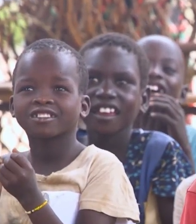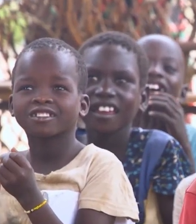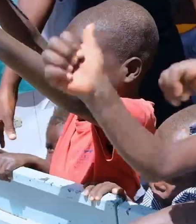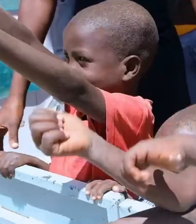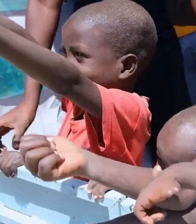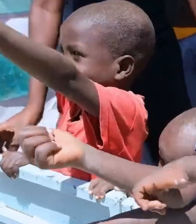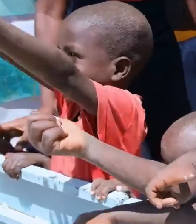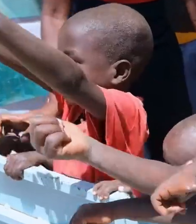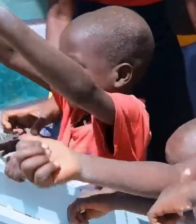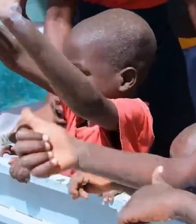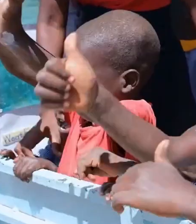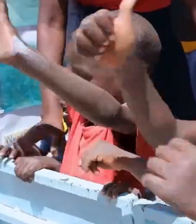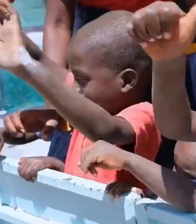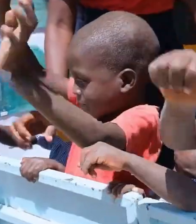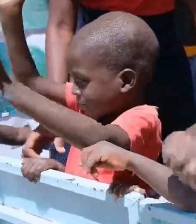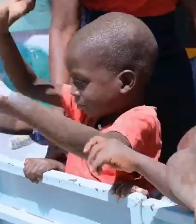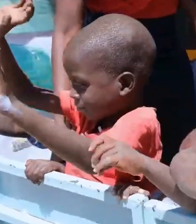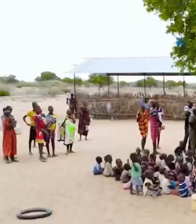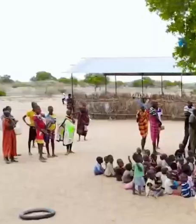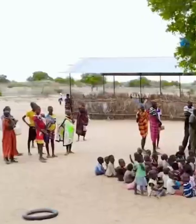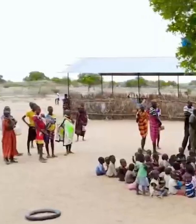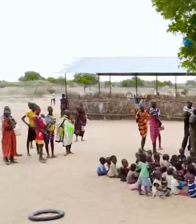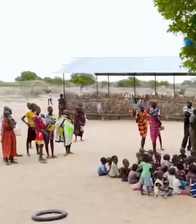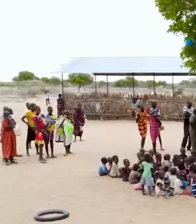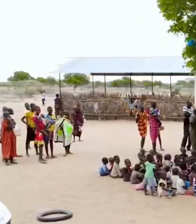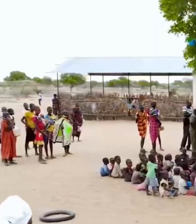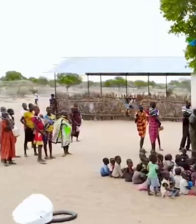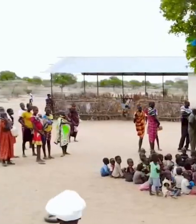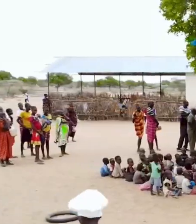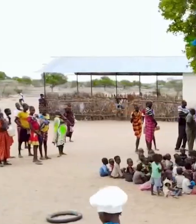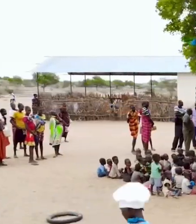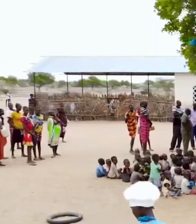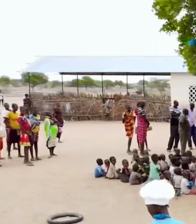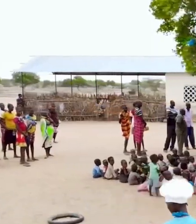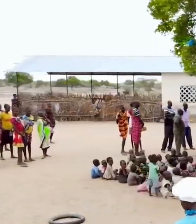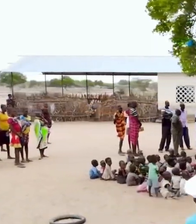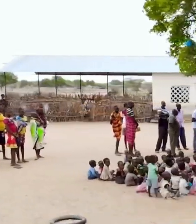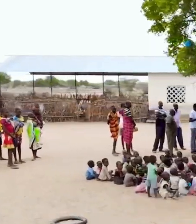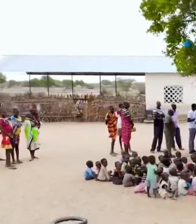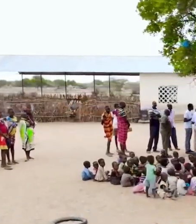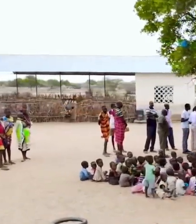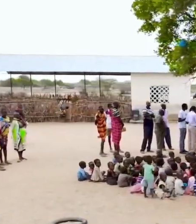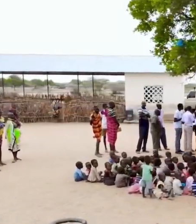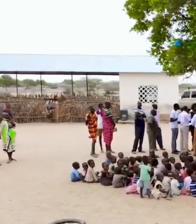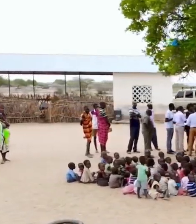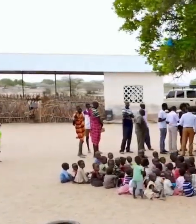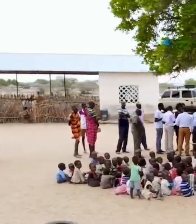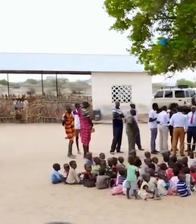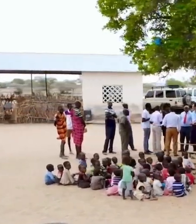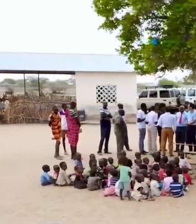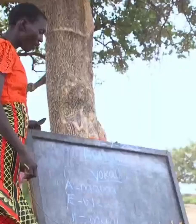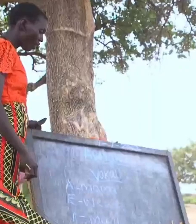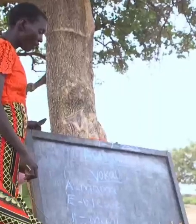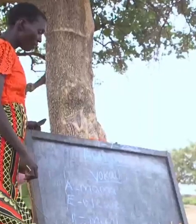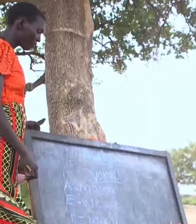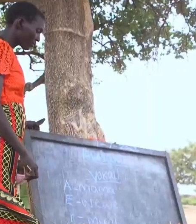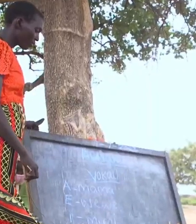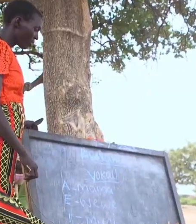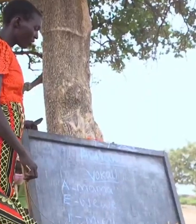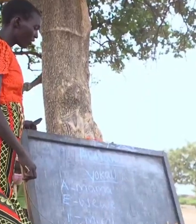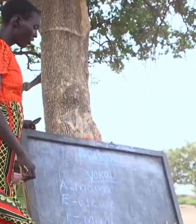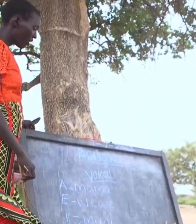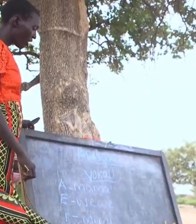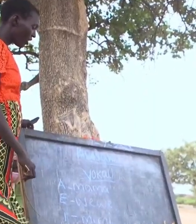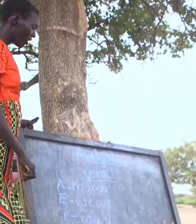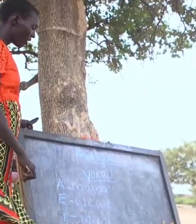present with the governor and his team. As a county, we are cognizant of our unique challenges, and we work to ensure that children in the board of